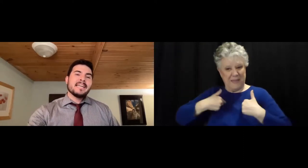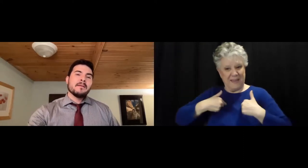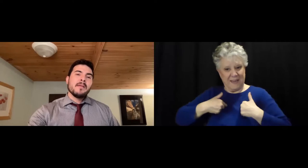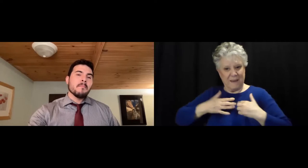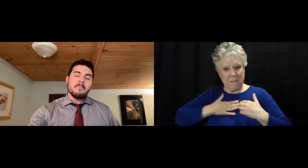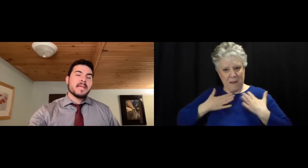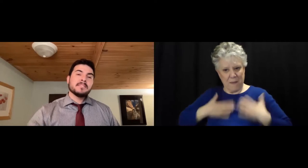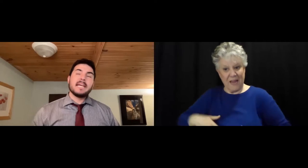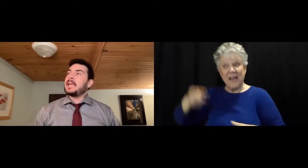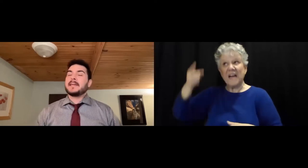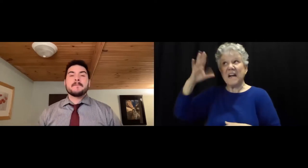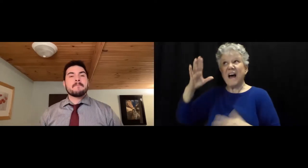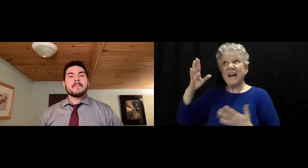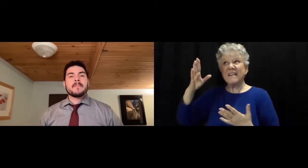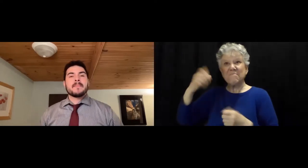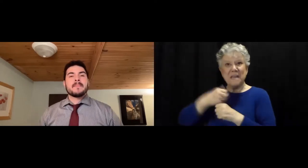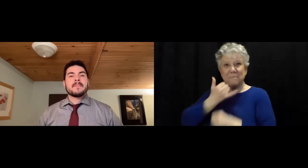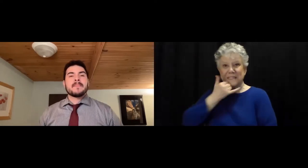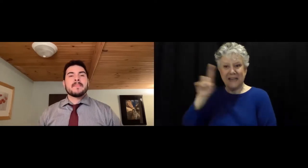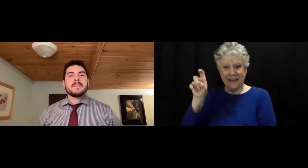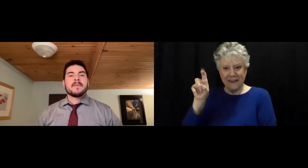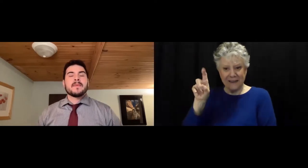God make a mistake?